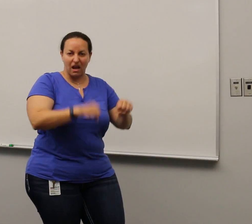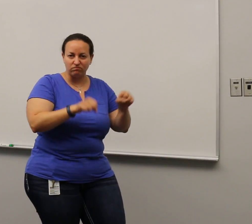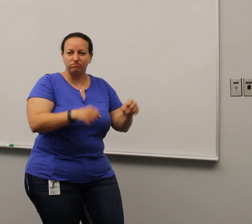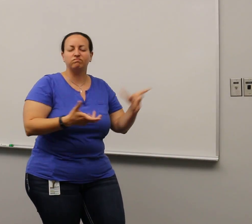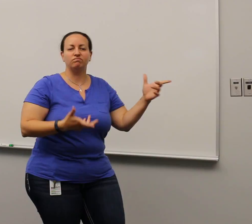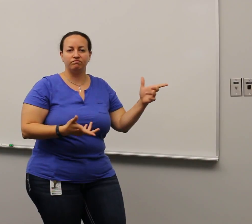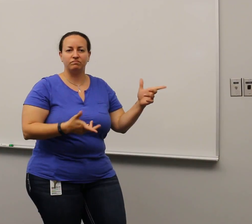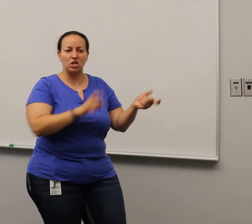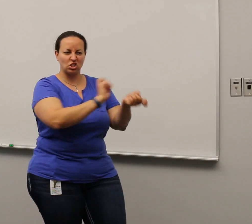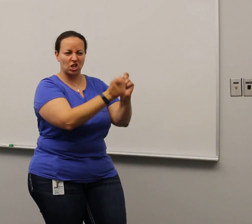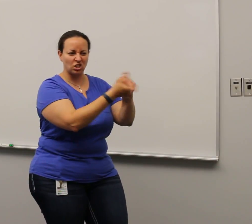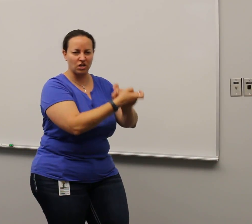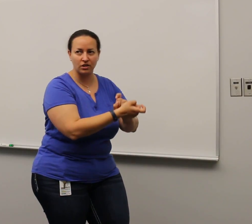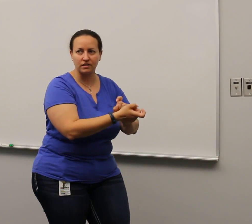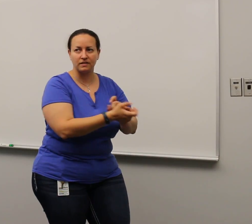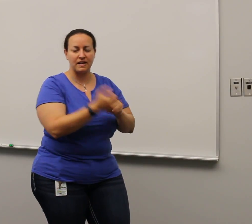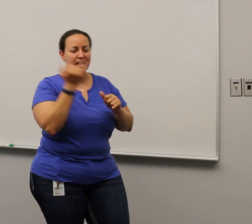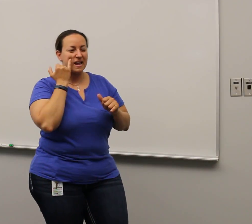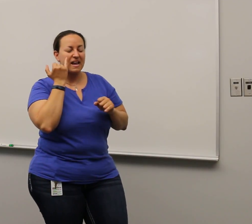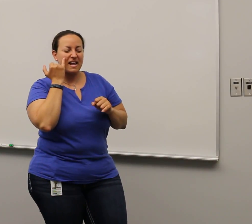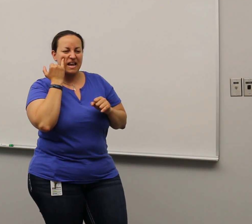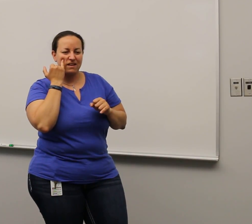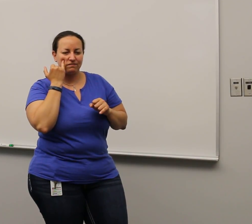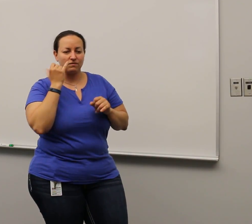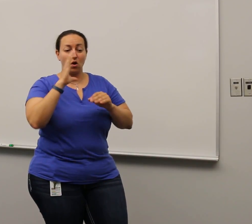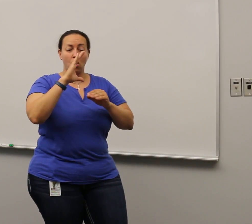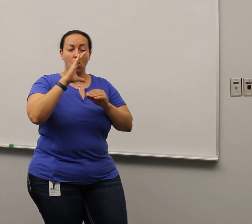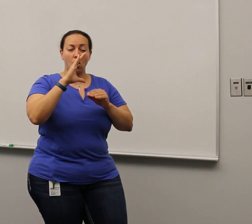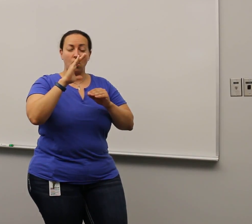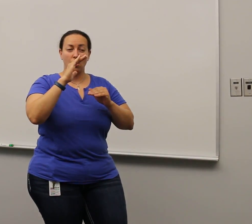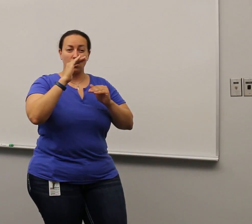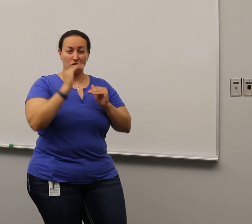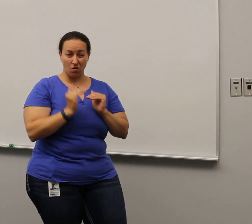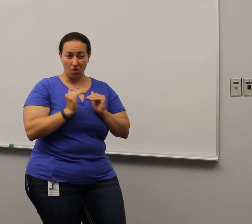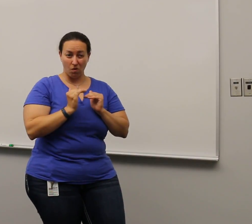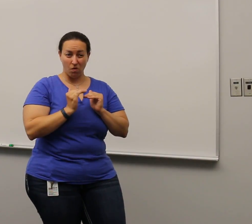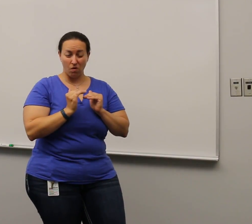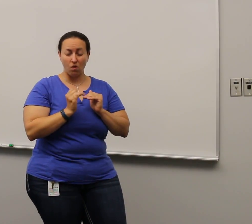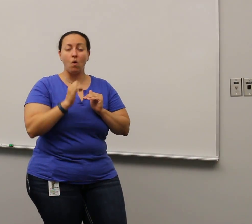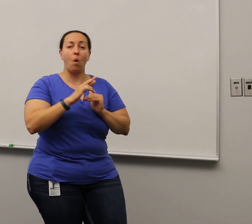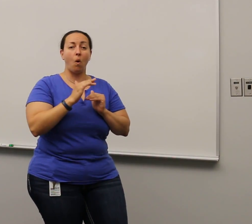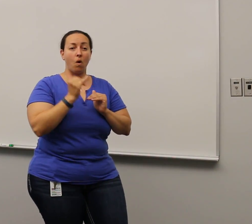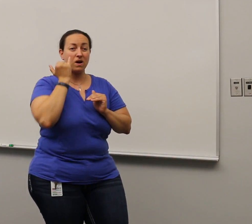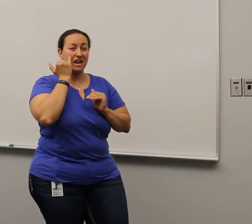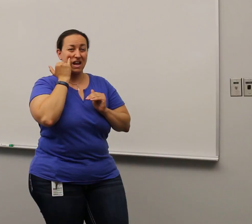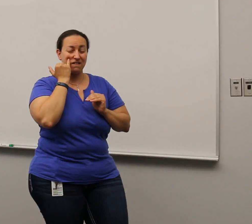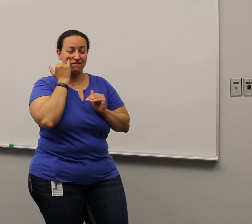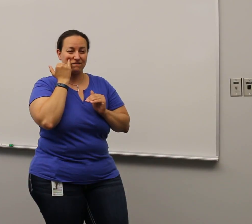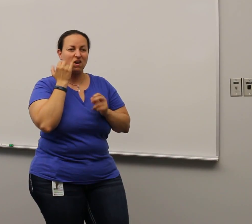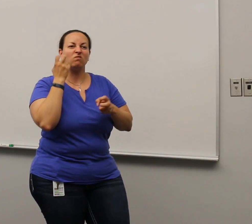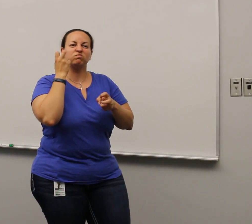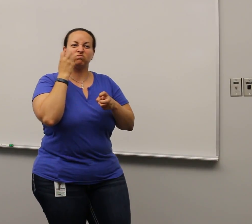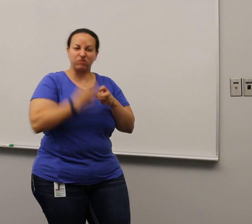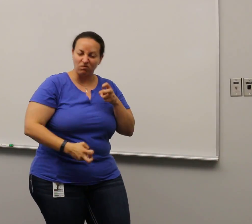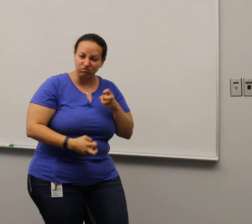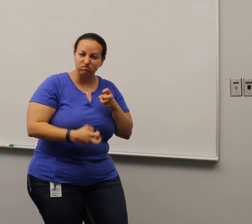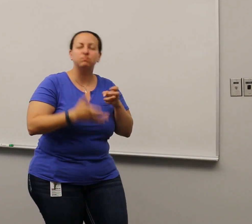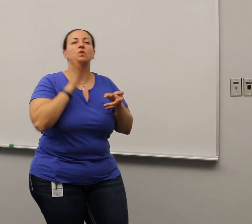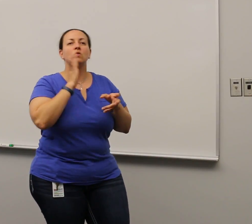that in the lowest gear selection, the bike is going to pick the small gear up the front and the large gear at the back. And they're roughly the